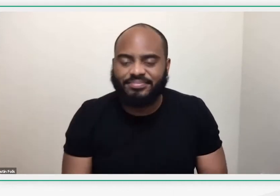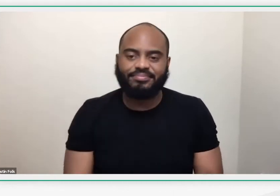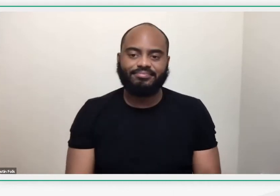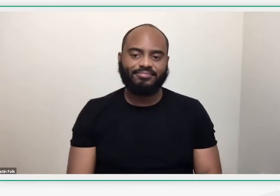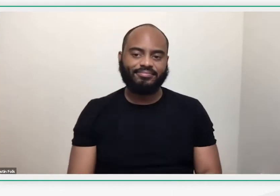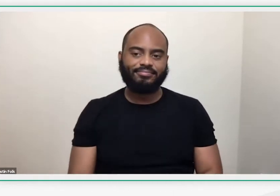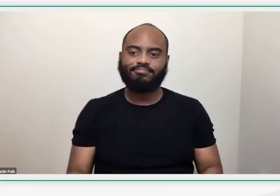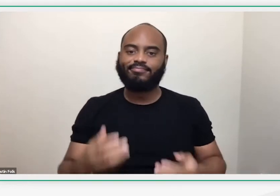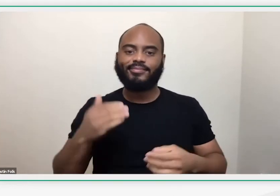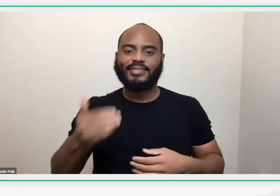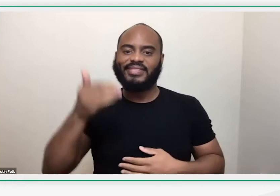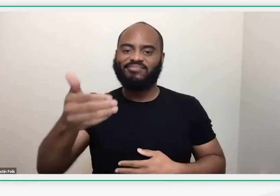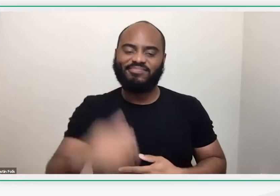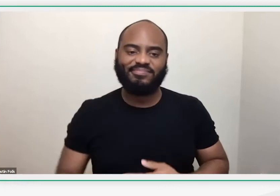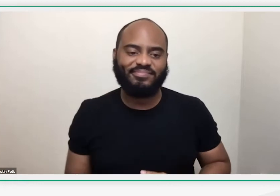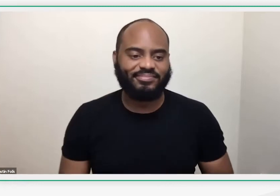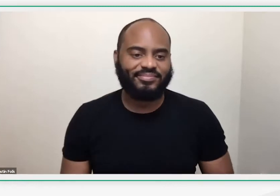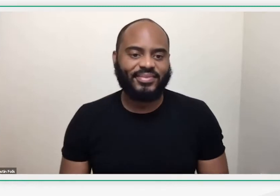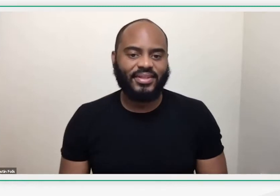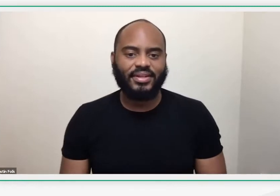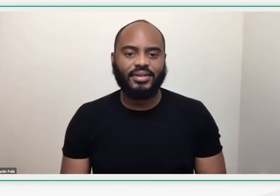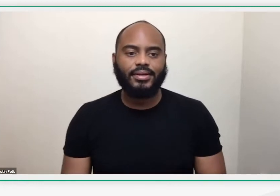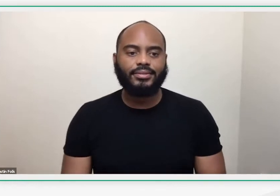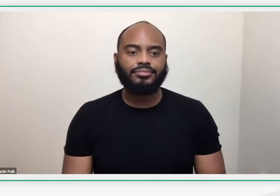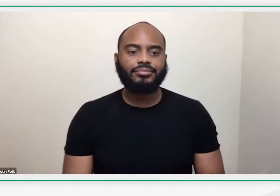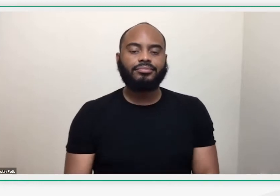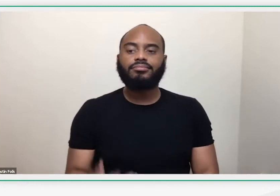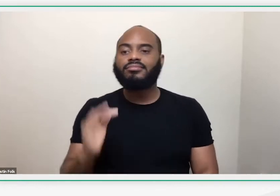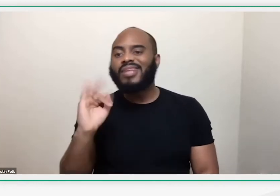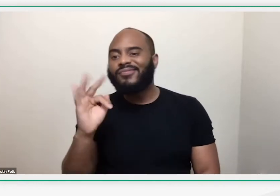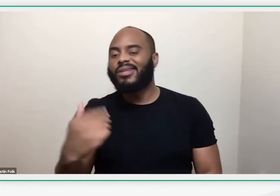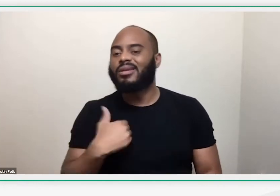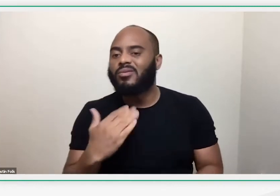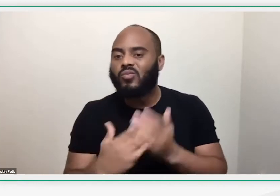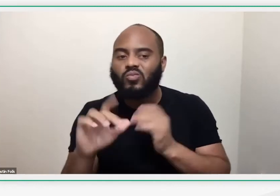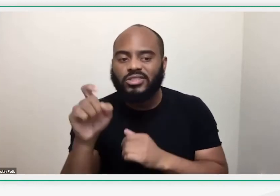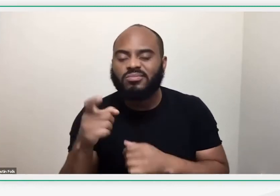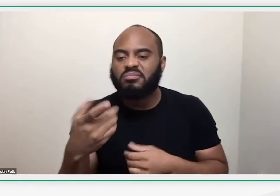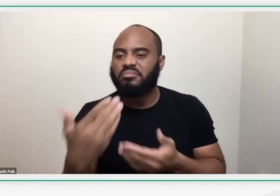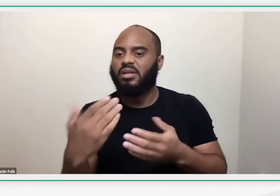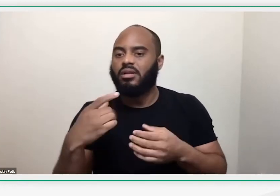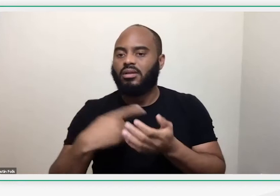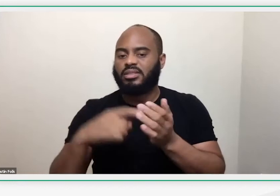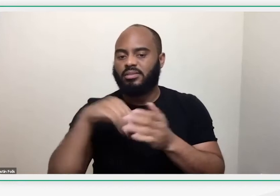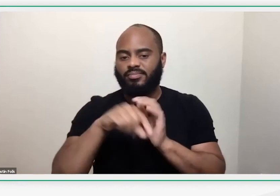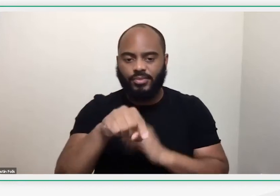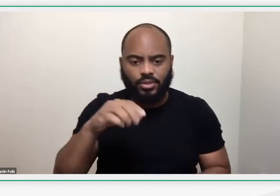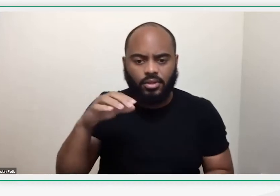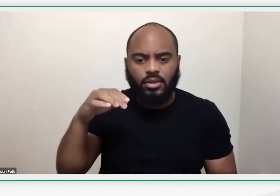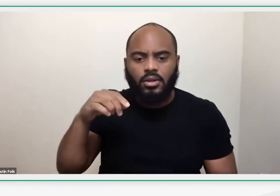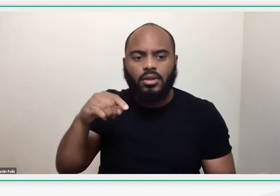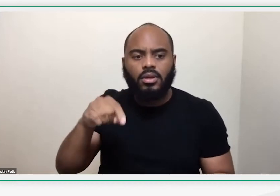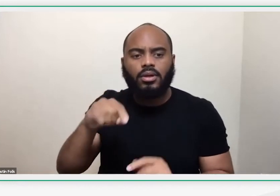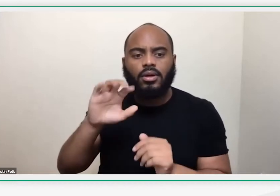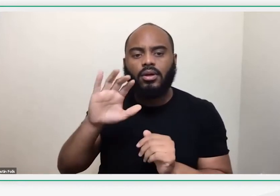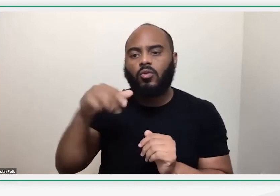screens, and you will find those two little white lines there. You can click on that and set that up to your preference. Next slide. If you